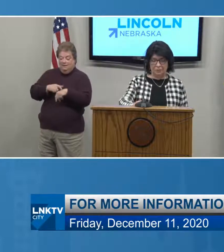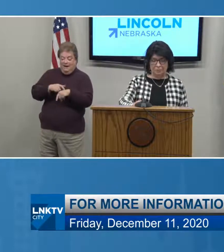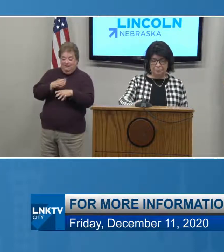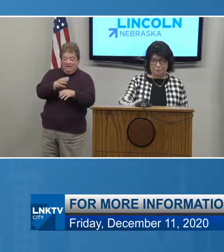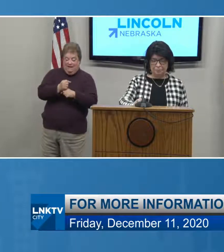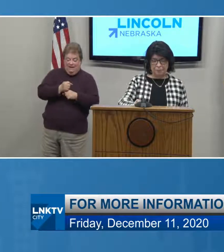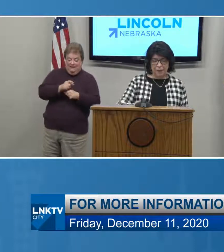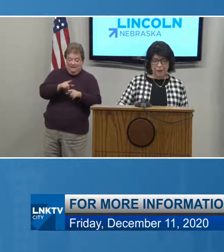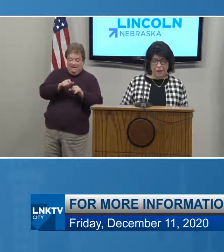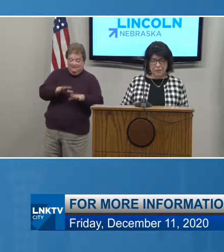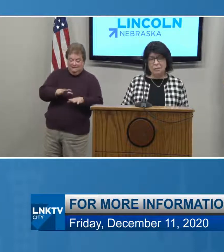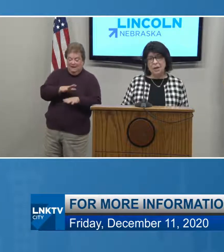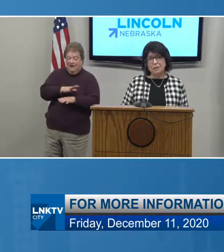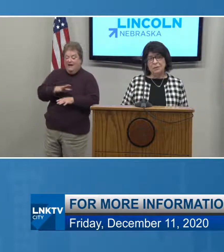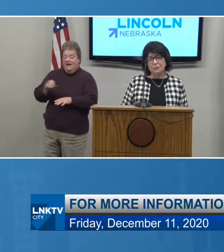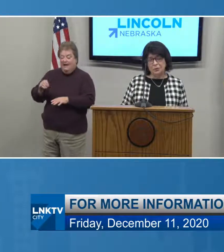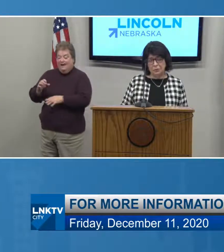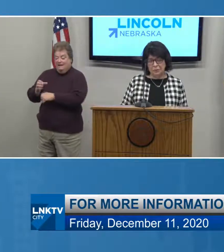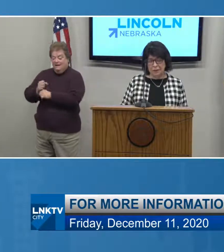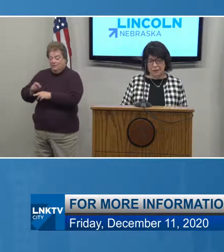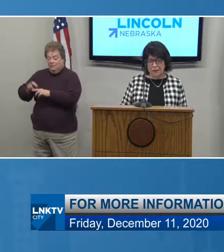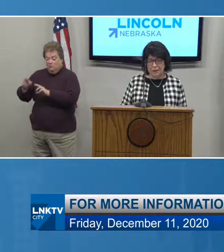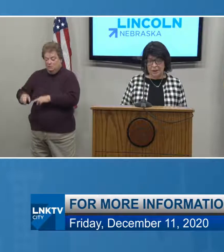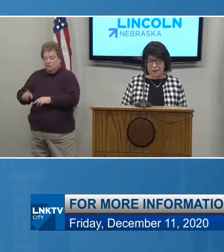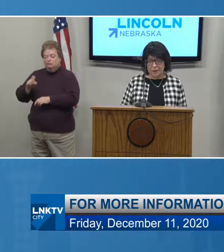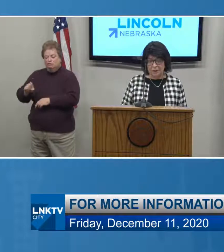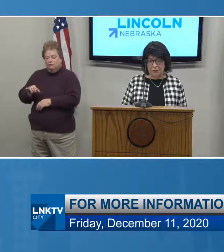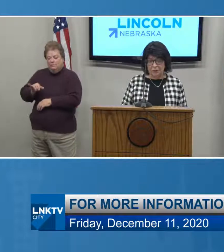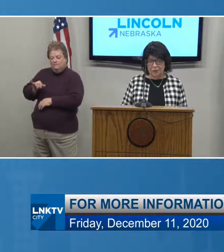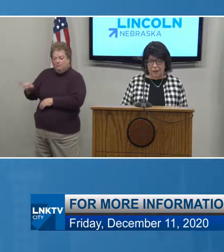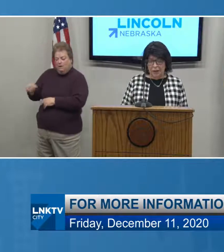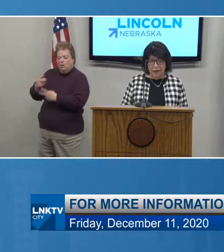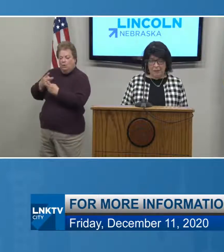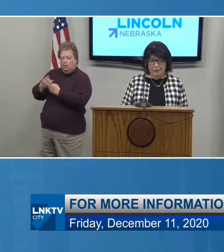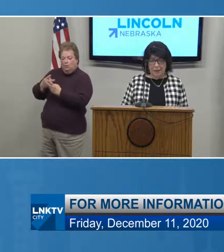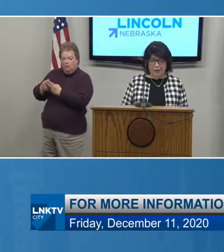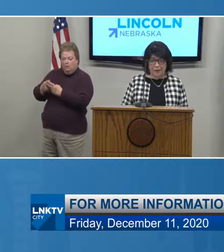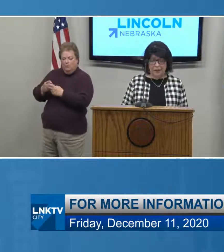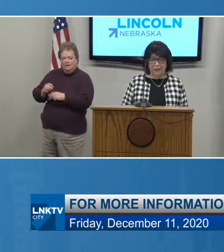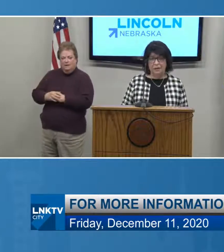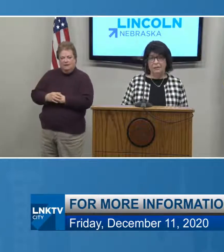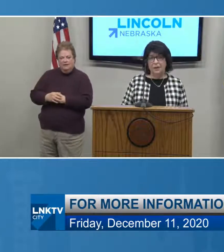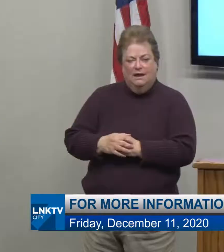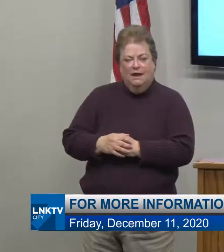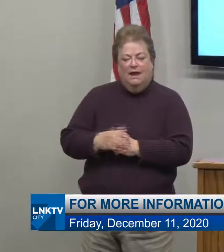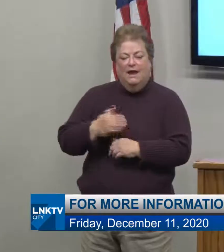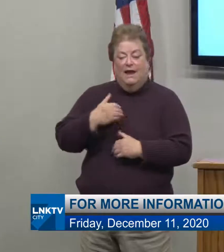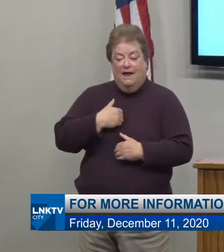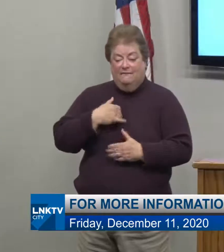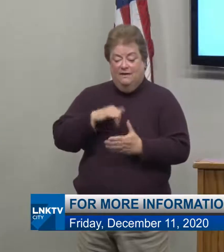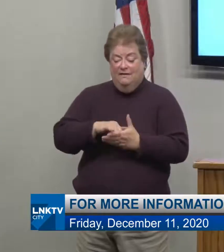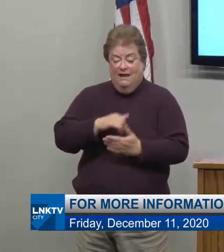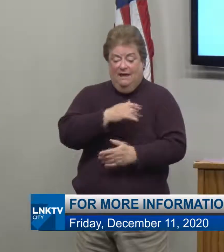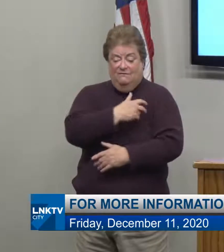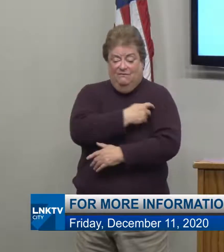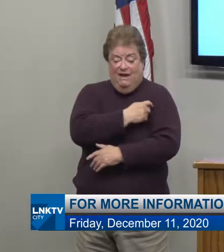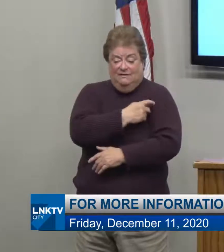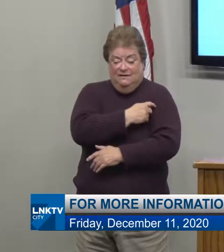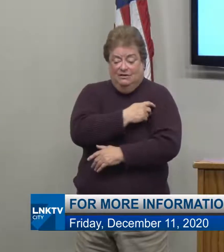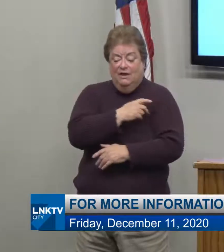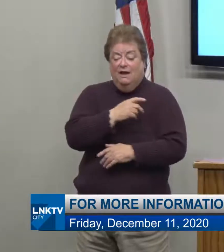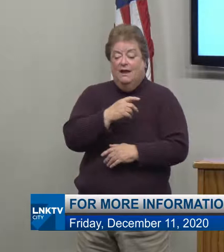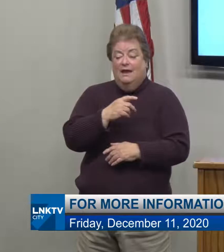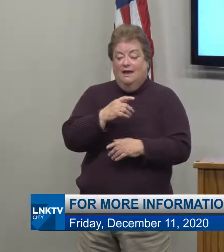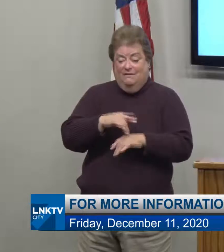results. As the battle of COVID-19 continues, having vaccine available is truly a game